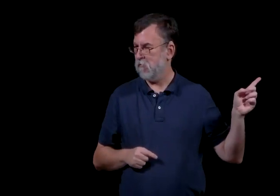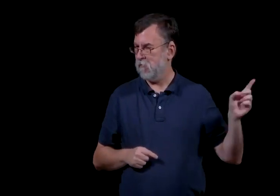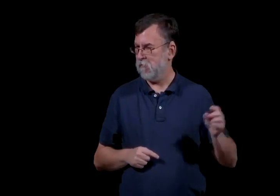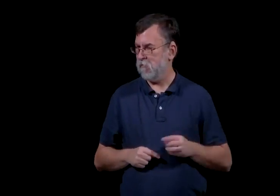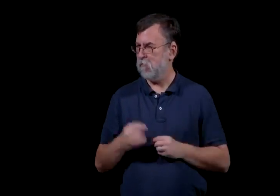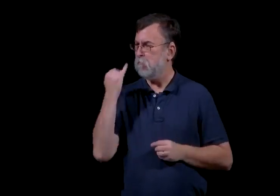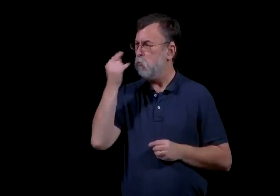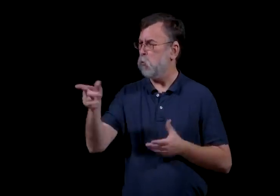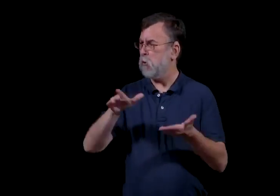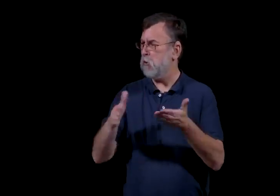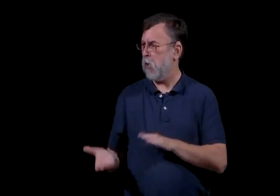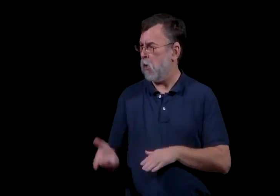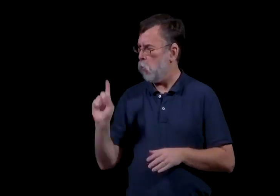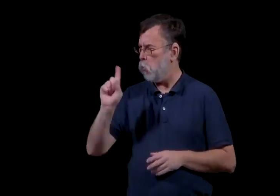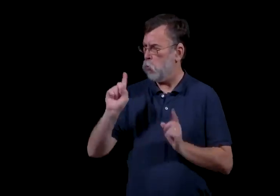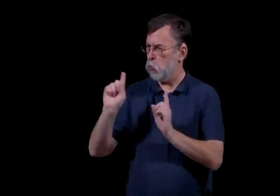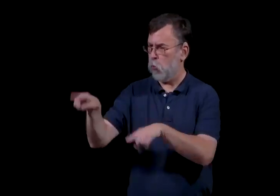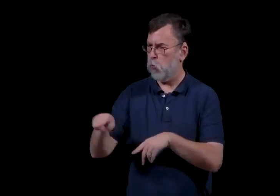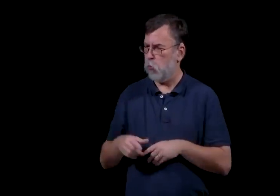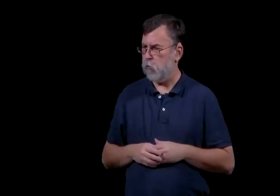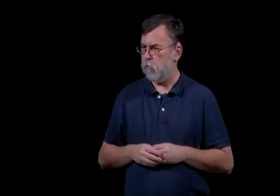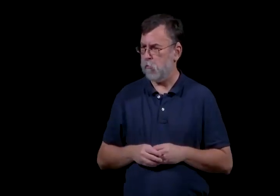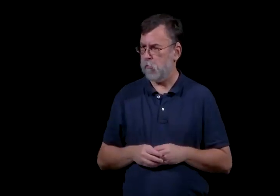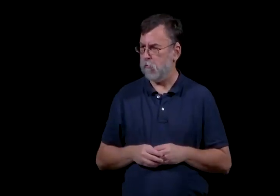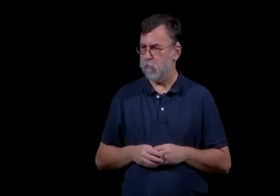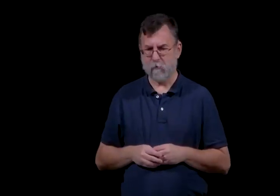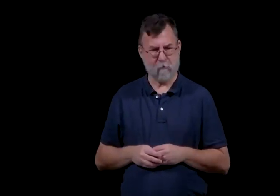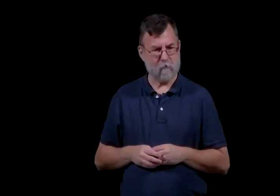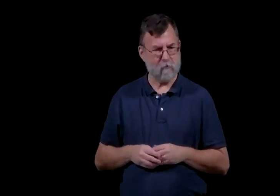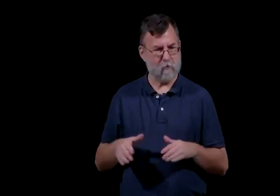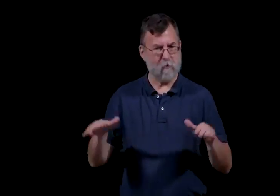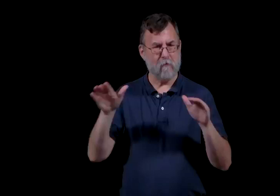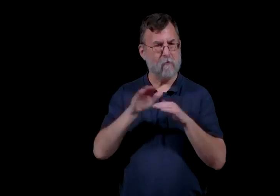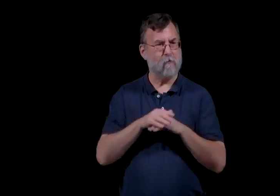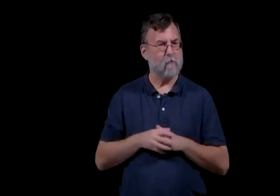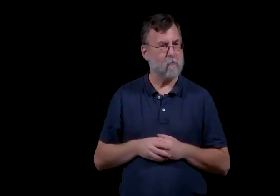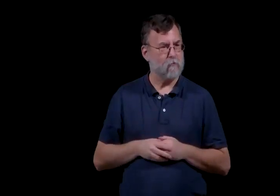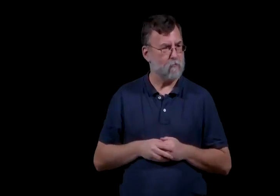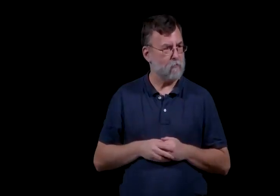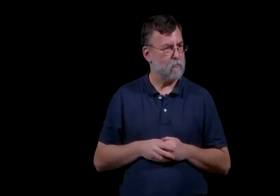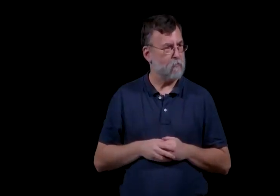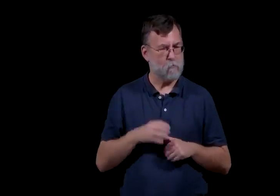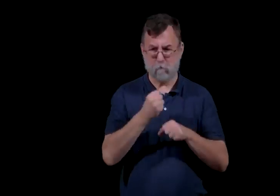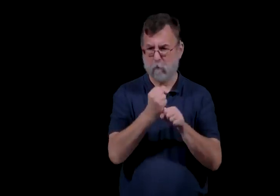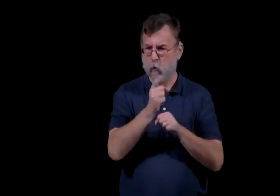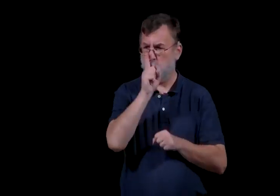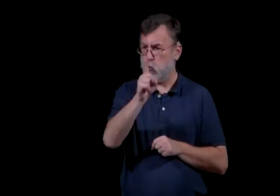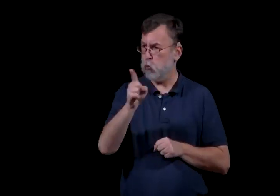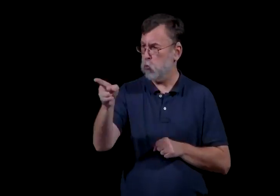That's our shepherd. We are his sheep. So when we die, where are we going to go? We're going to go to heaven. That's